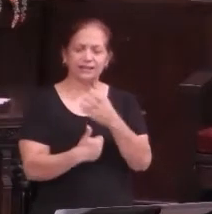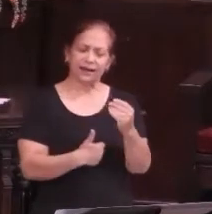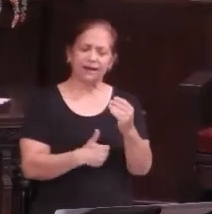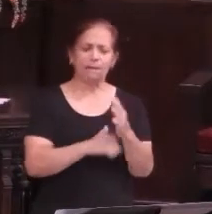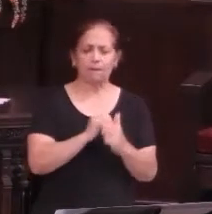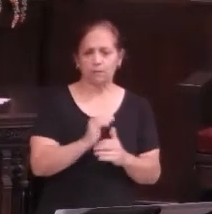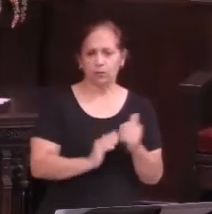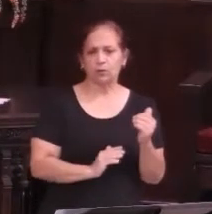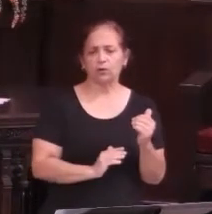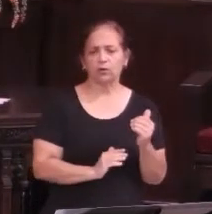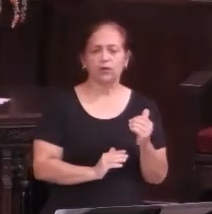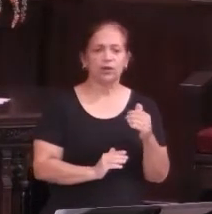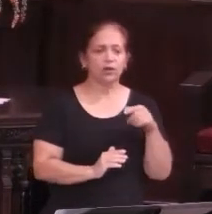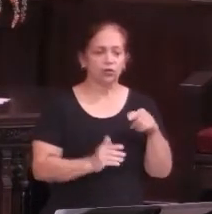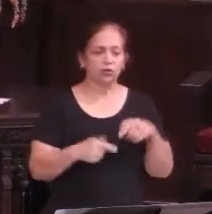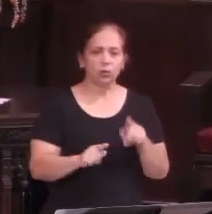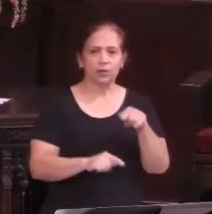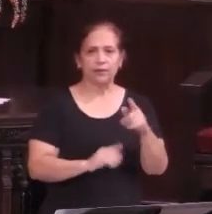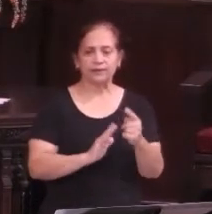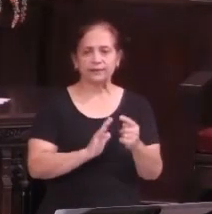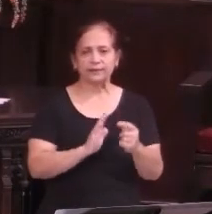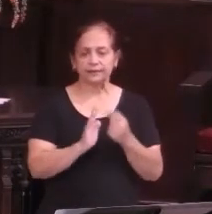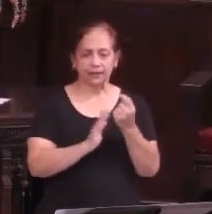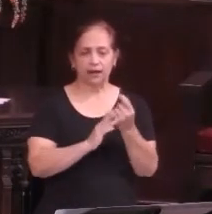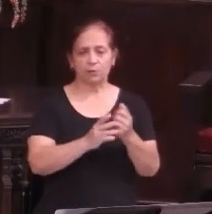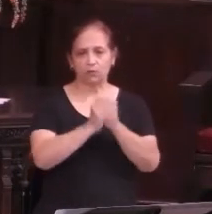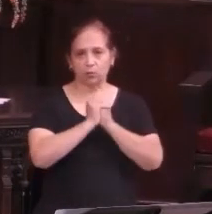comforted in these times of worship.